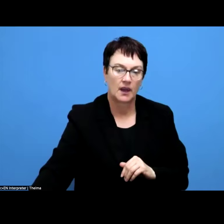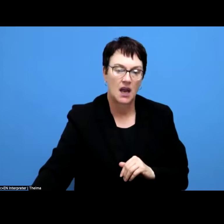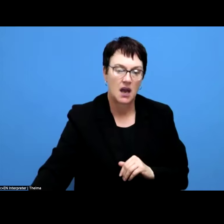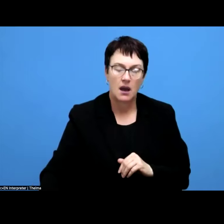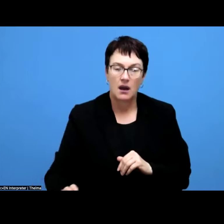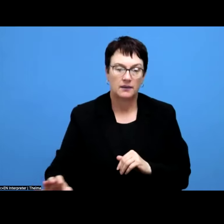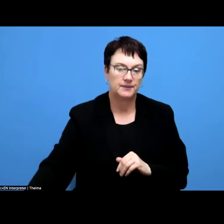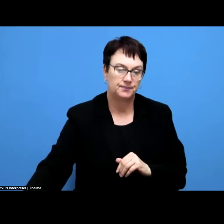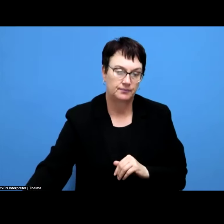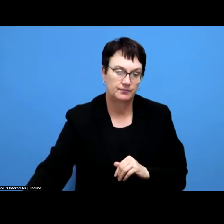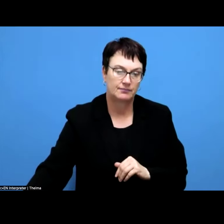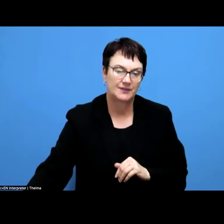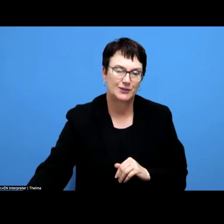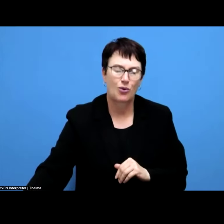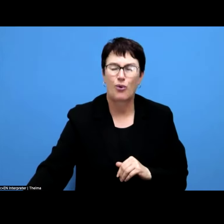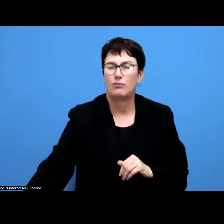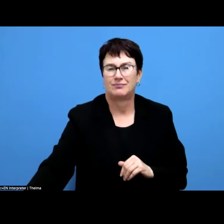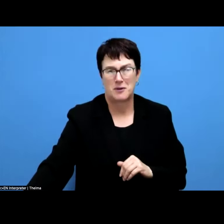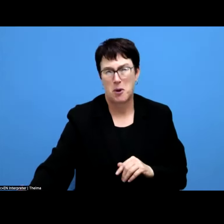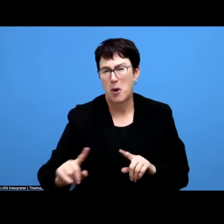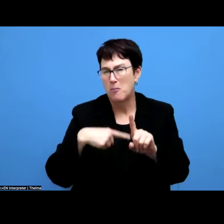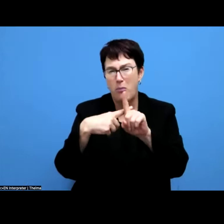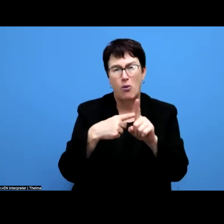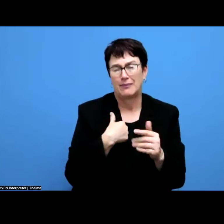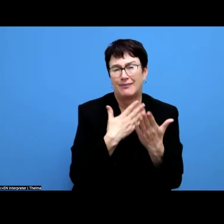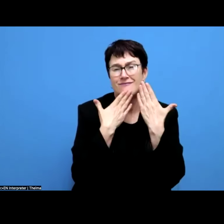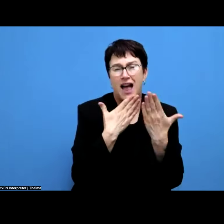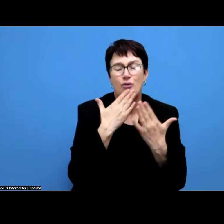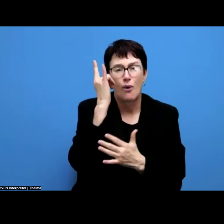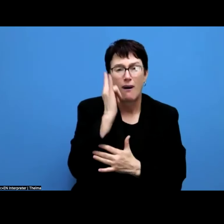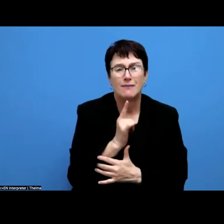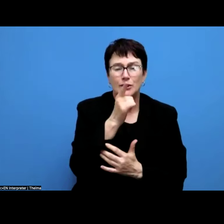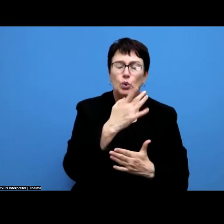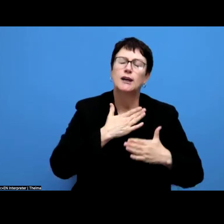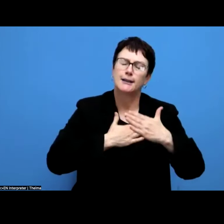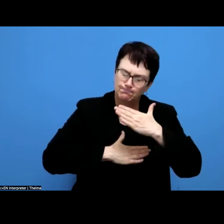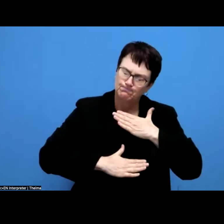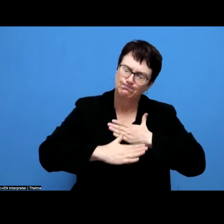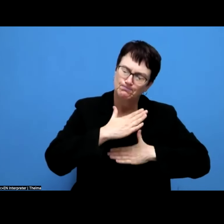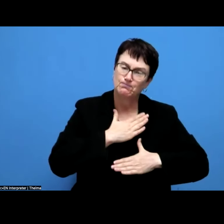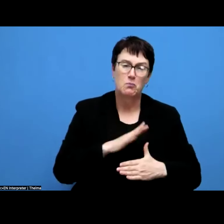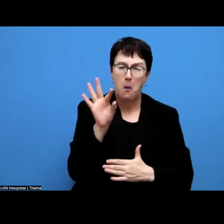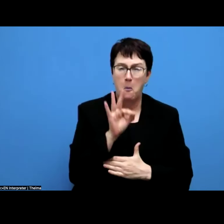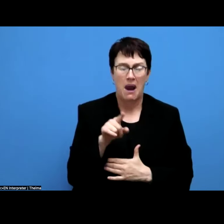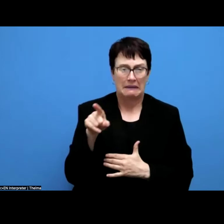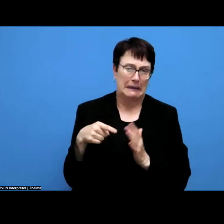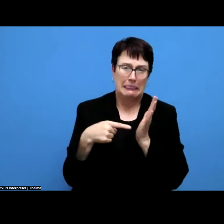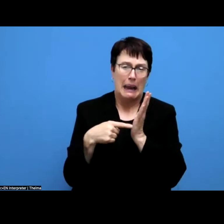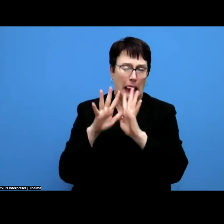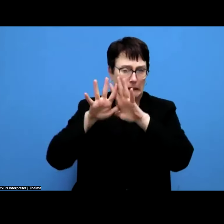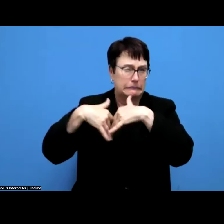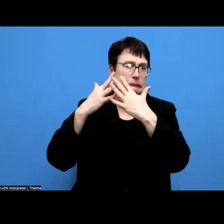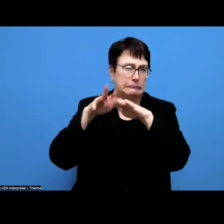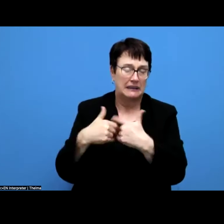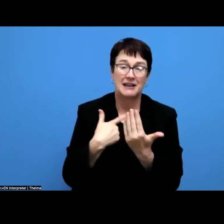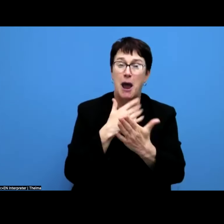I thank you for your patience as we resolve the technical issue. We now move to our last speaker of